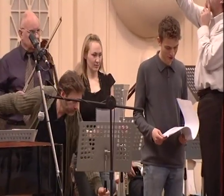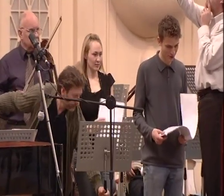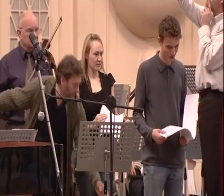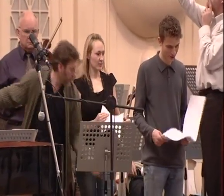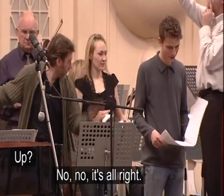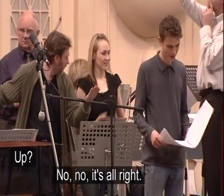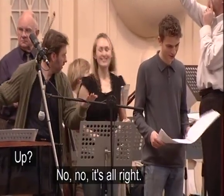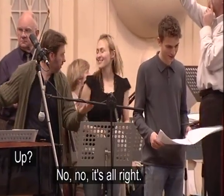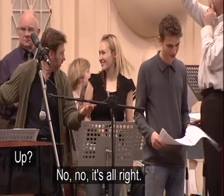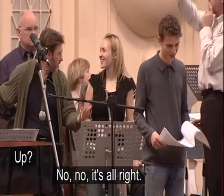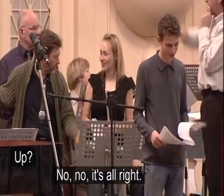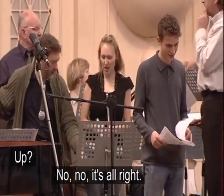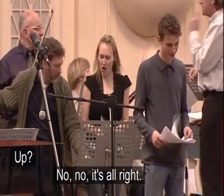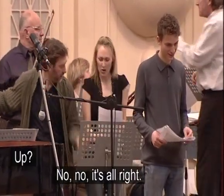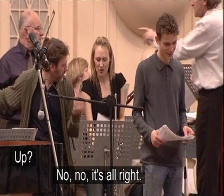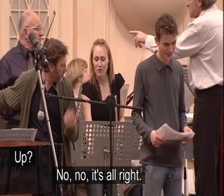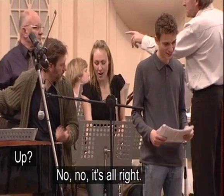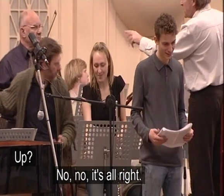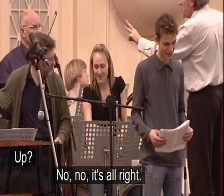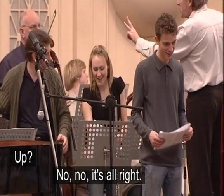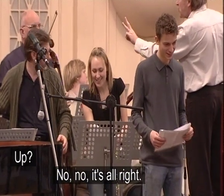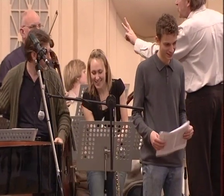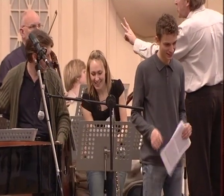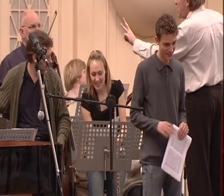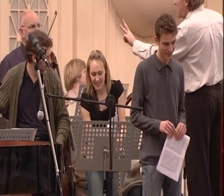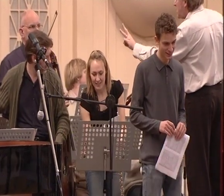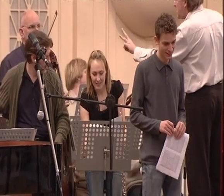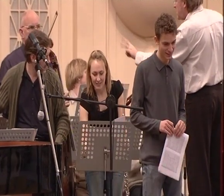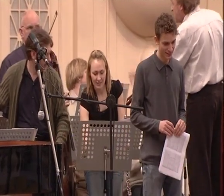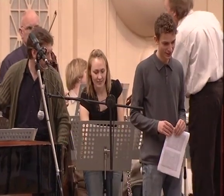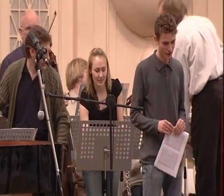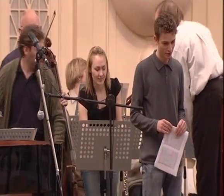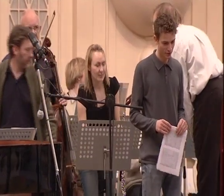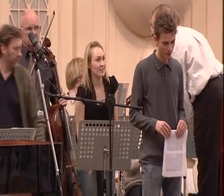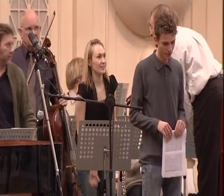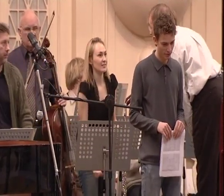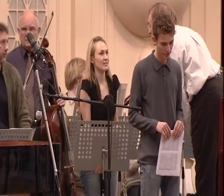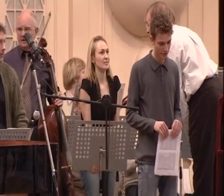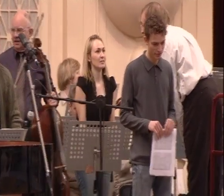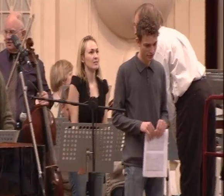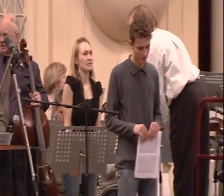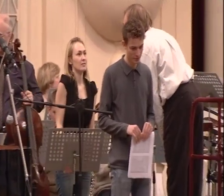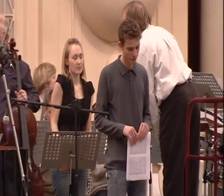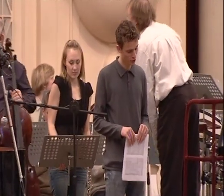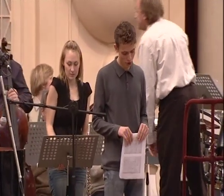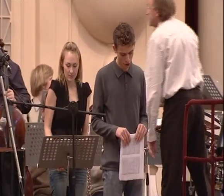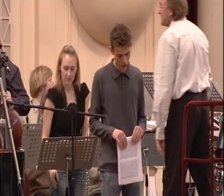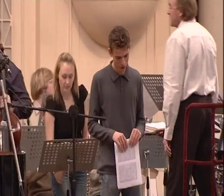you. Thank you. No, no, it's all right. No? Three. Talk a three, violoncello.